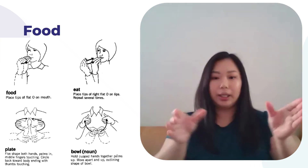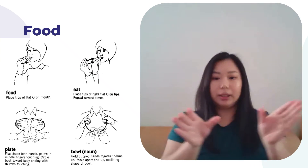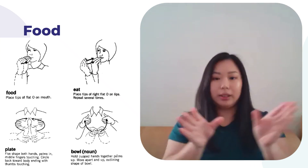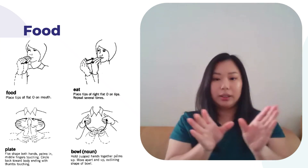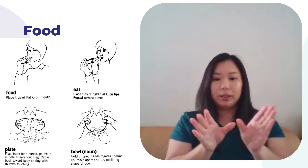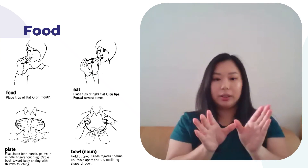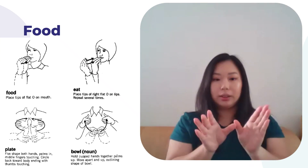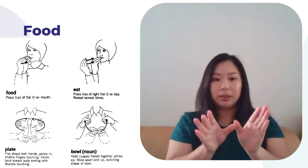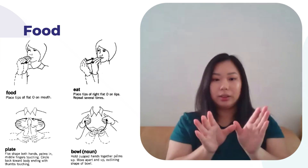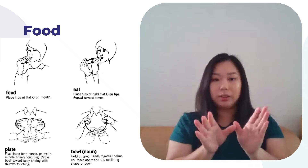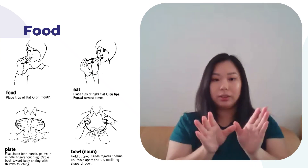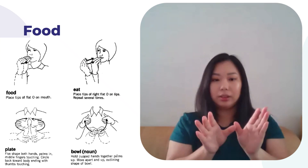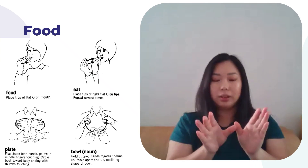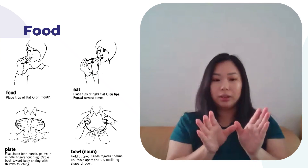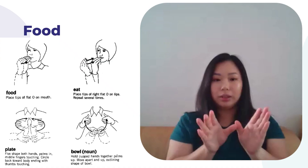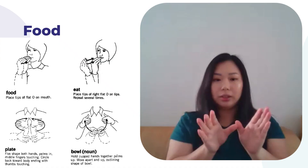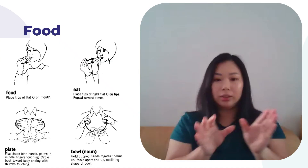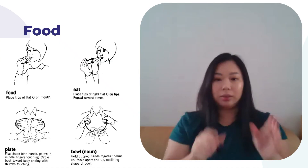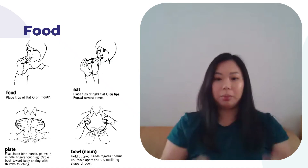Plate.